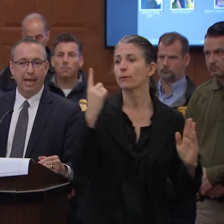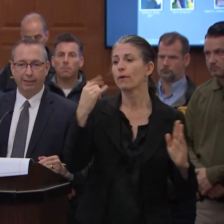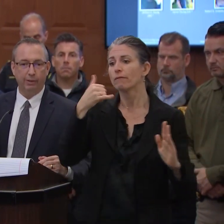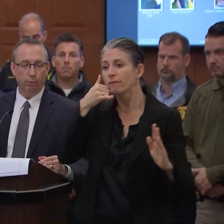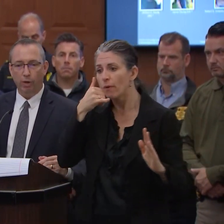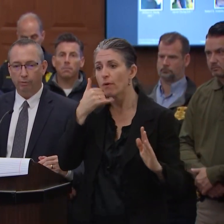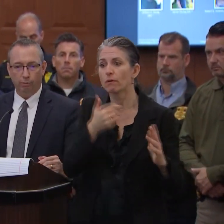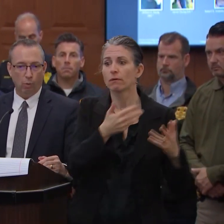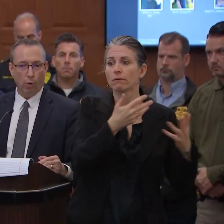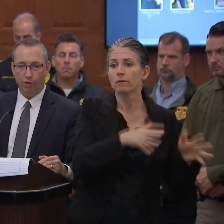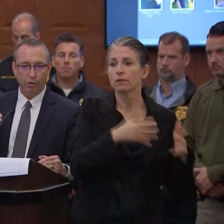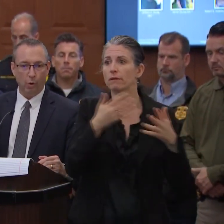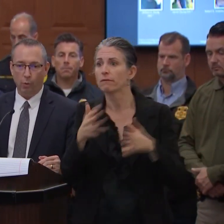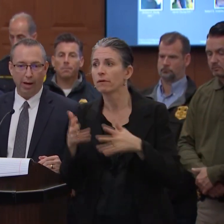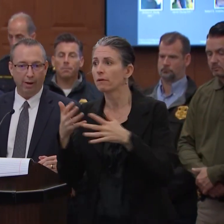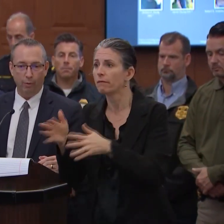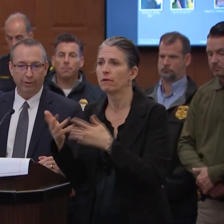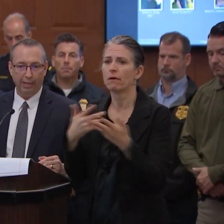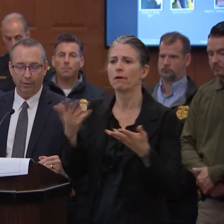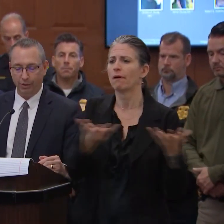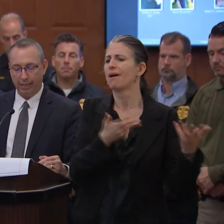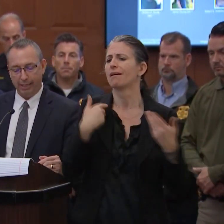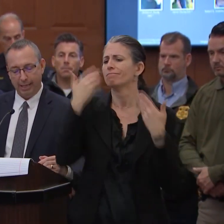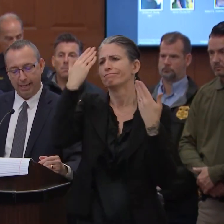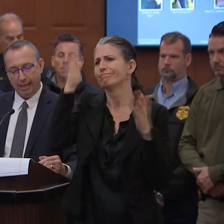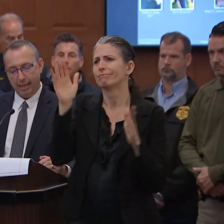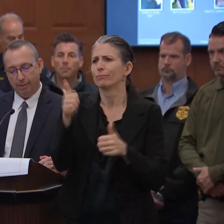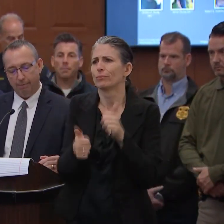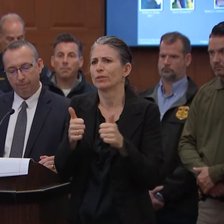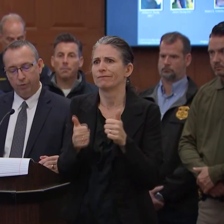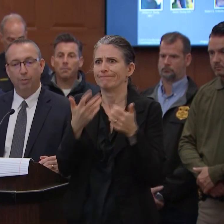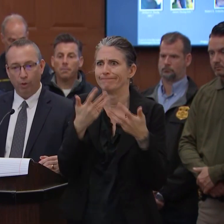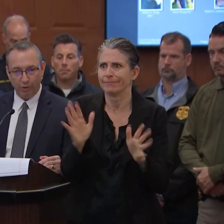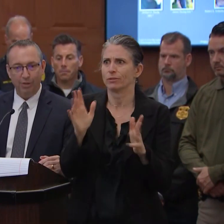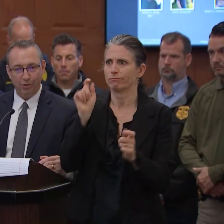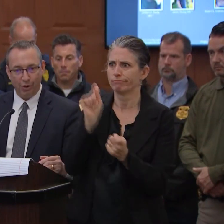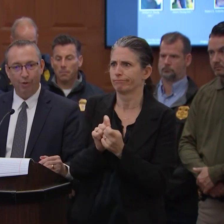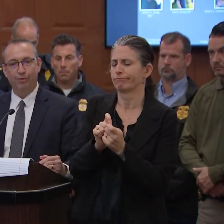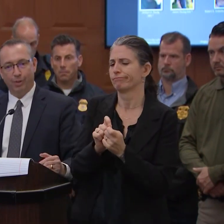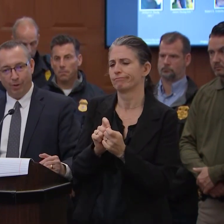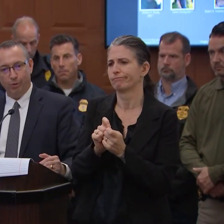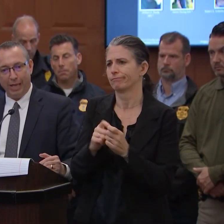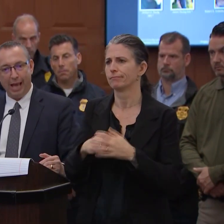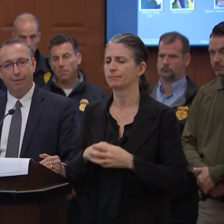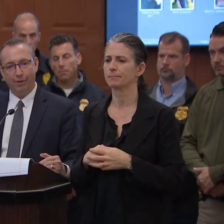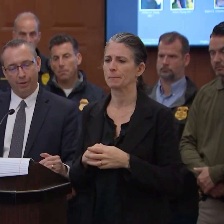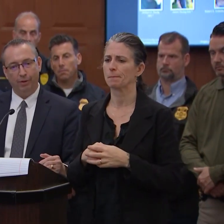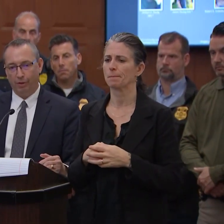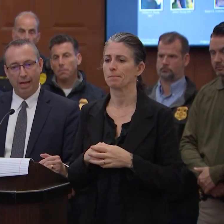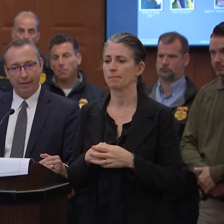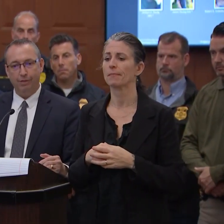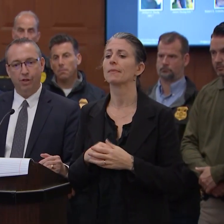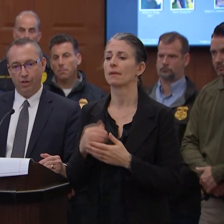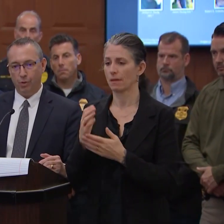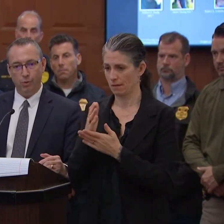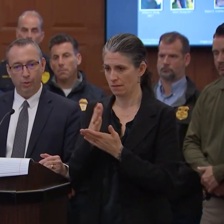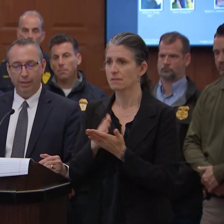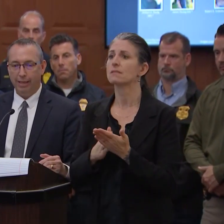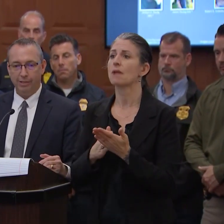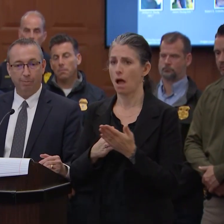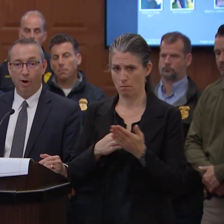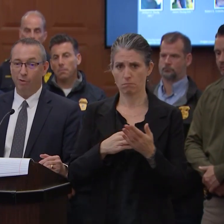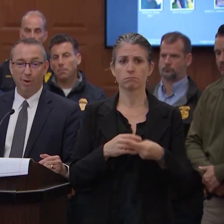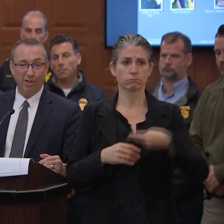of exactly what warrants are going where and what that looks like. Some of those have been served, some of those we have, and they're kind of in the